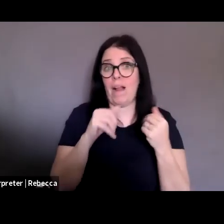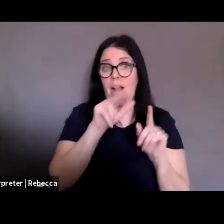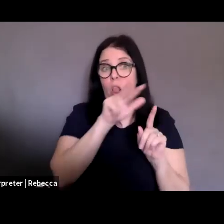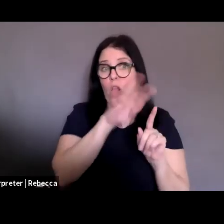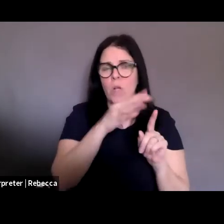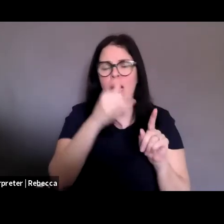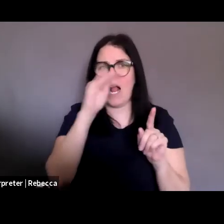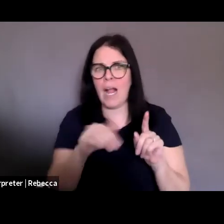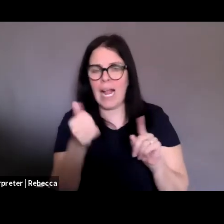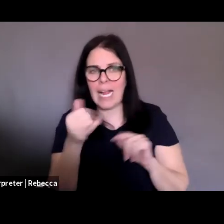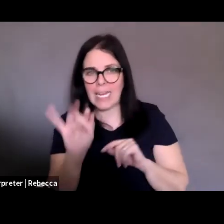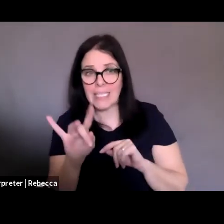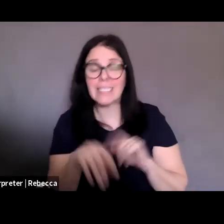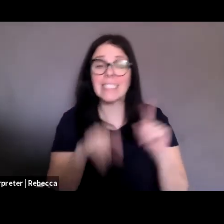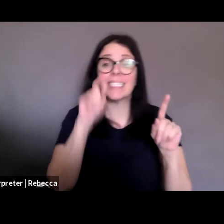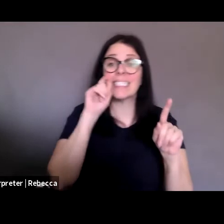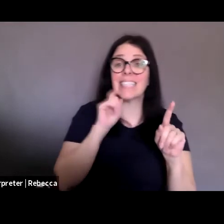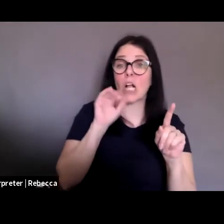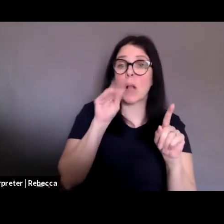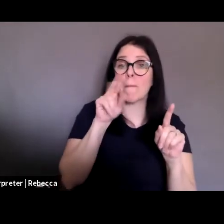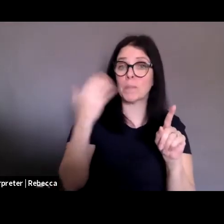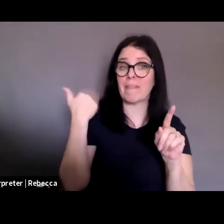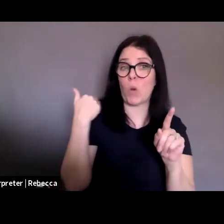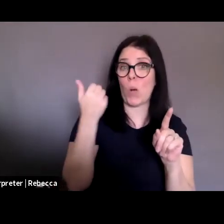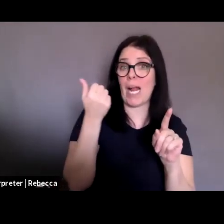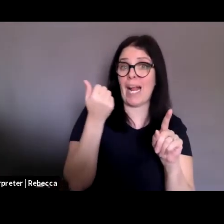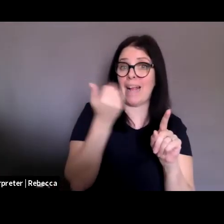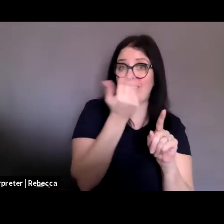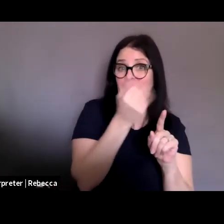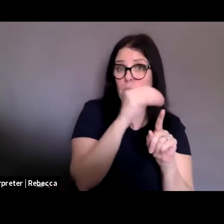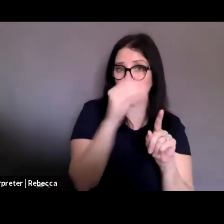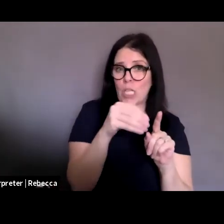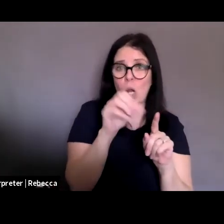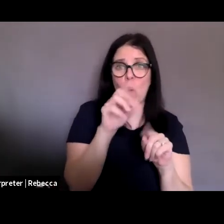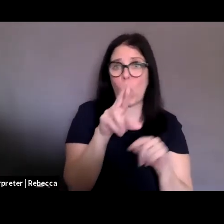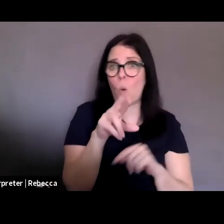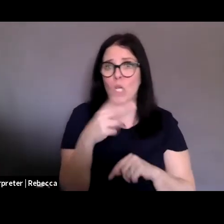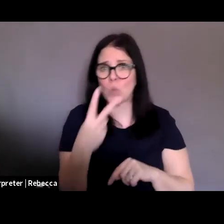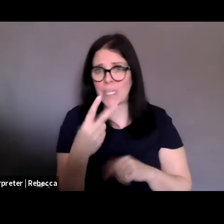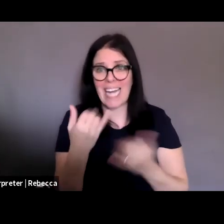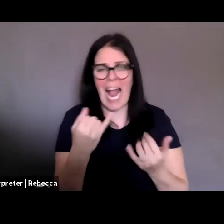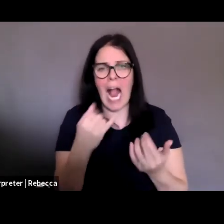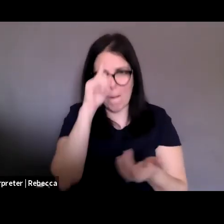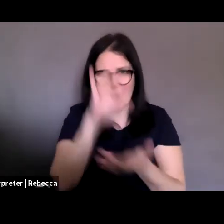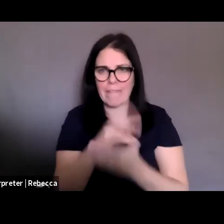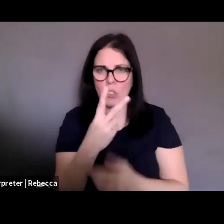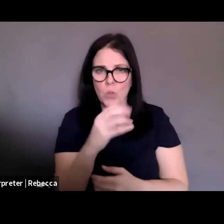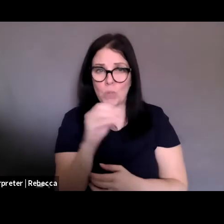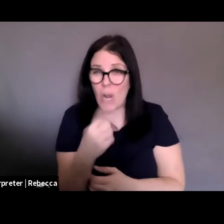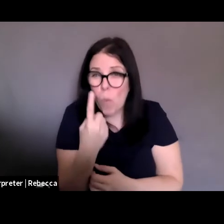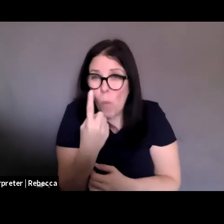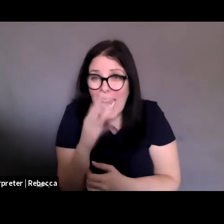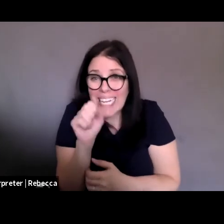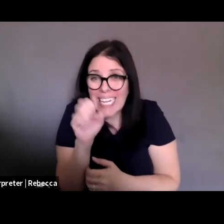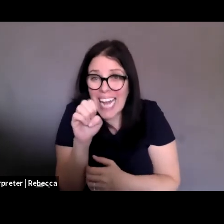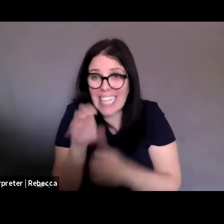where sexual abuse was believed 15% of the time, it drops to 2%, or one measly case out of 51, in which a court was willing to